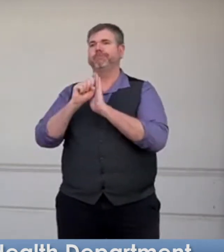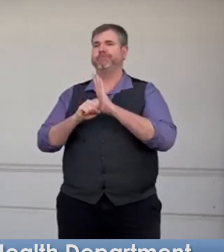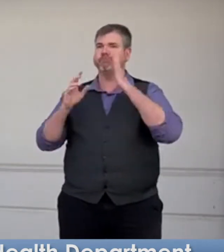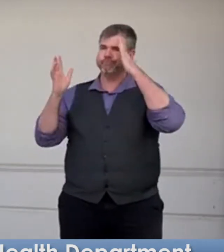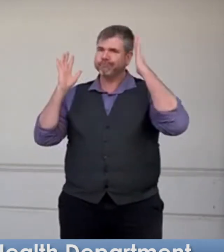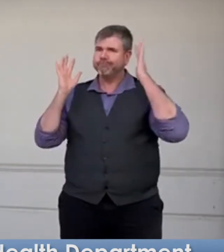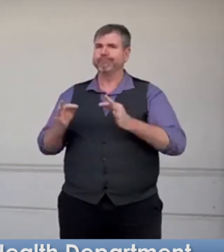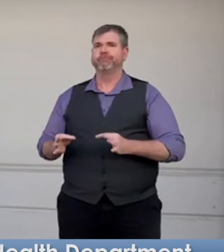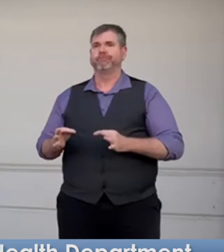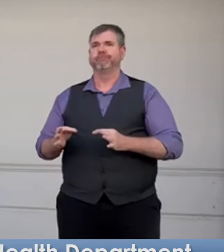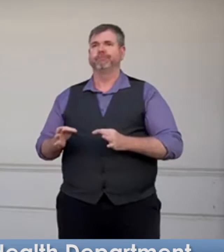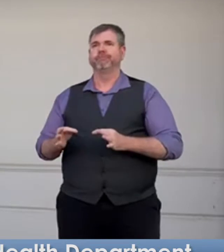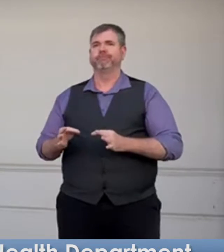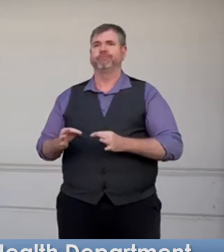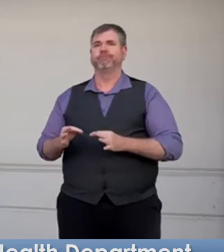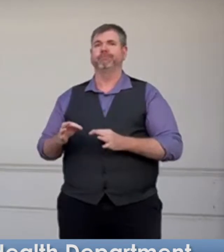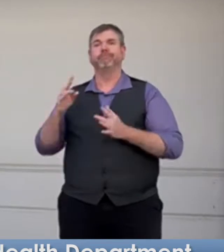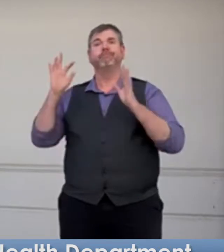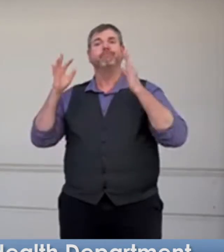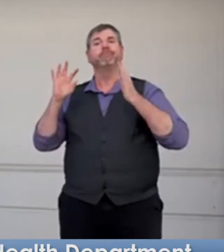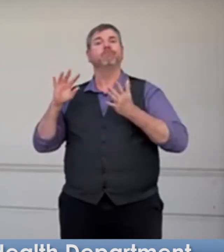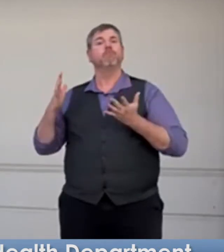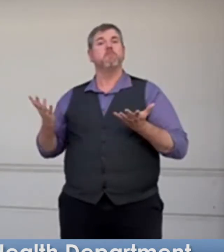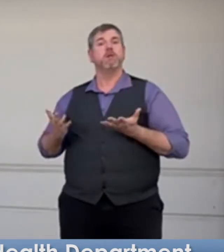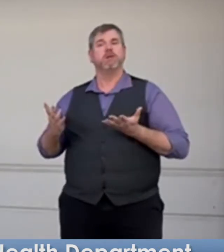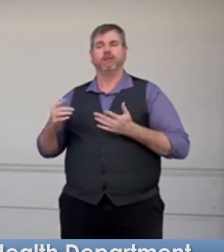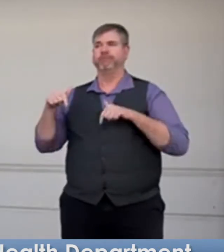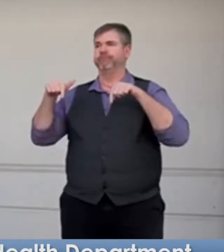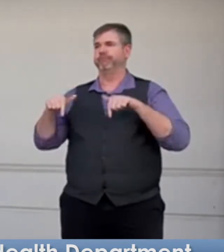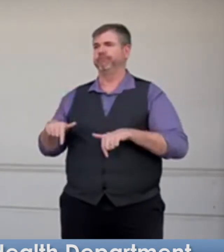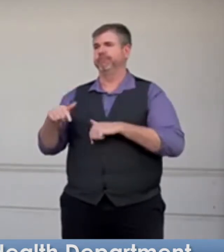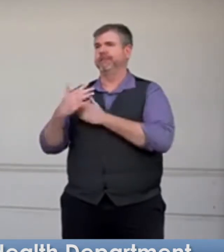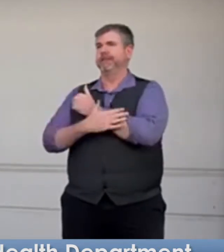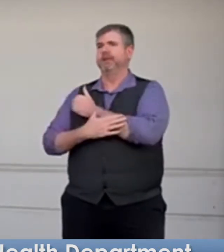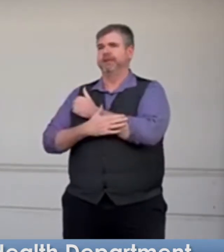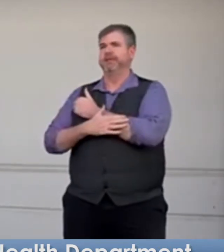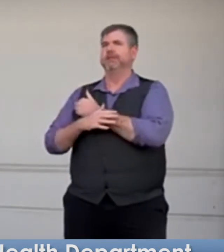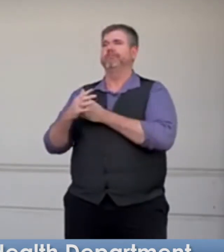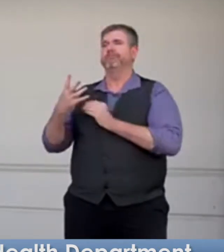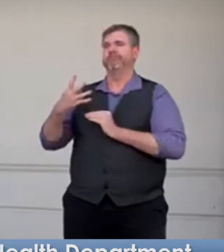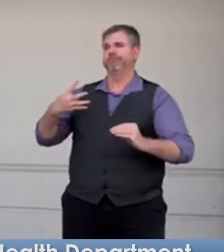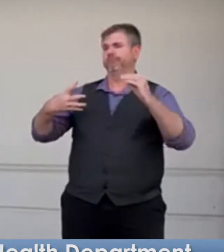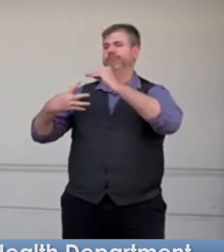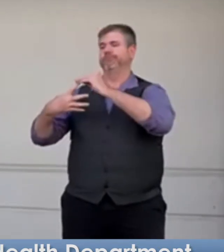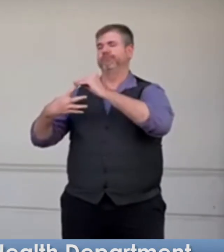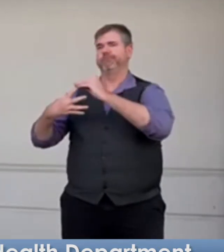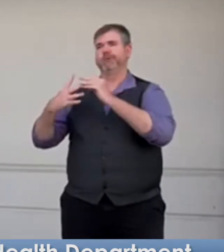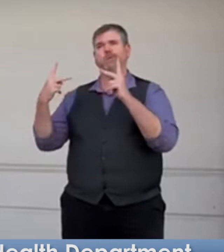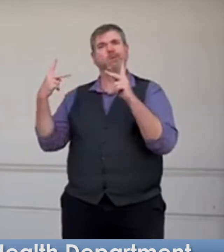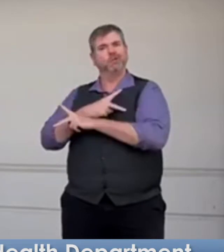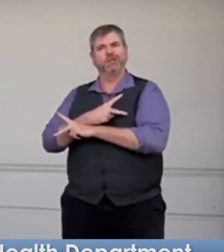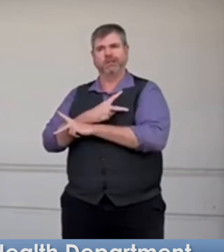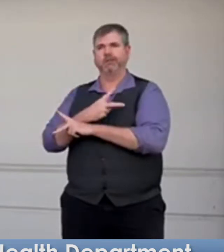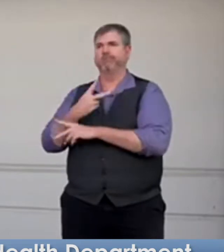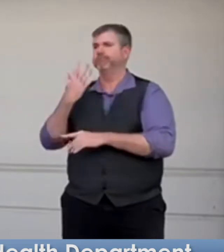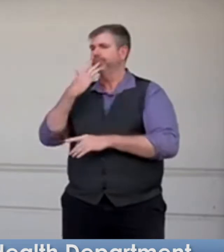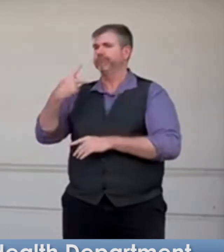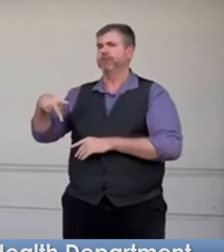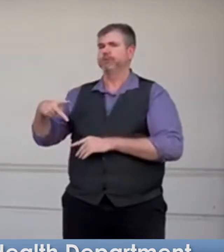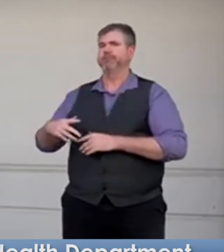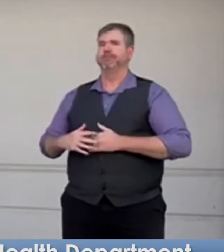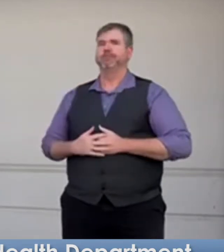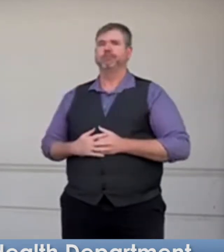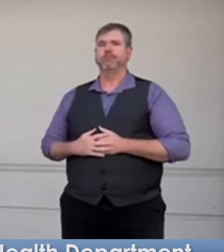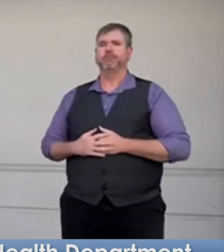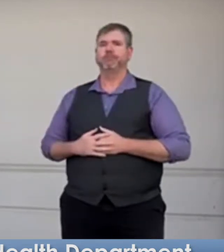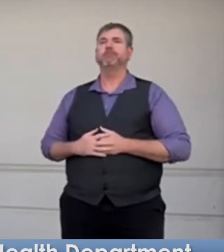the purple tier, which is the most restrictive of the 4 tiers. I'm going to turn it over to Dr. Sarah Cody to talk a little bit